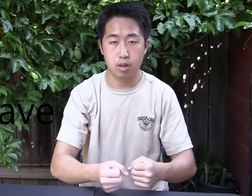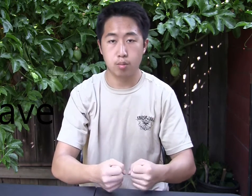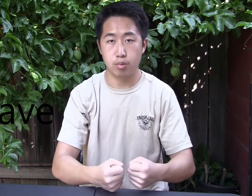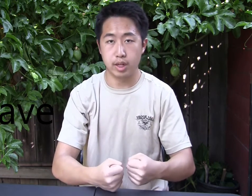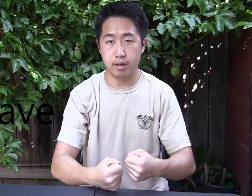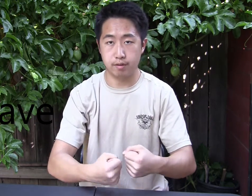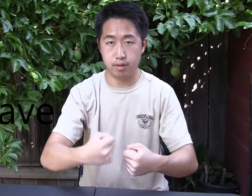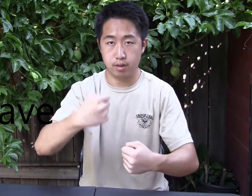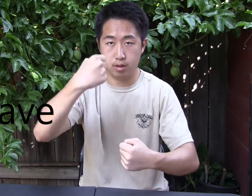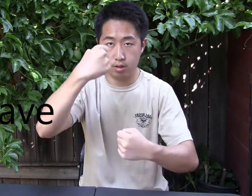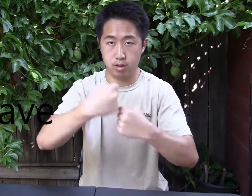Brave.